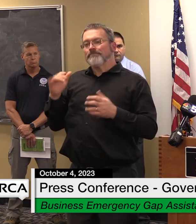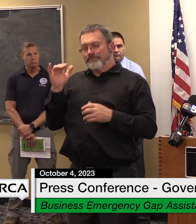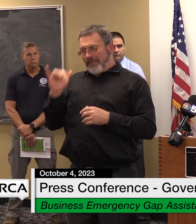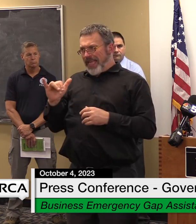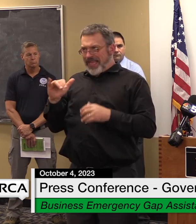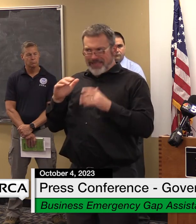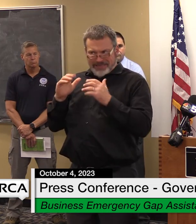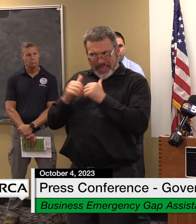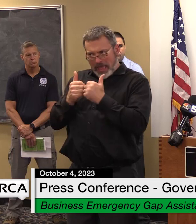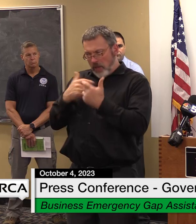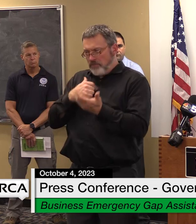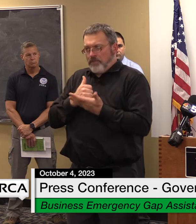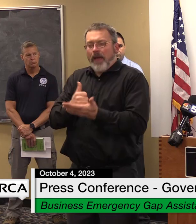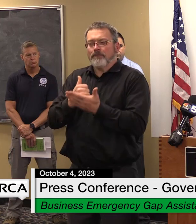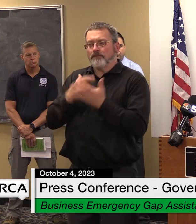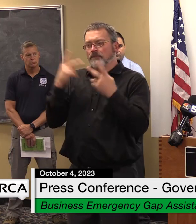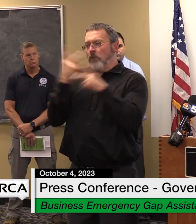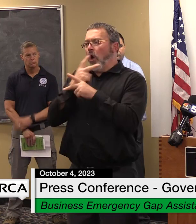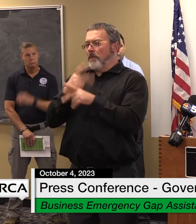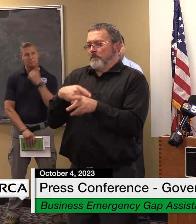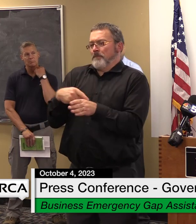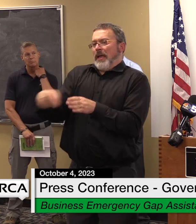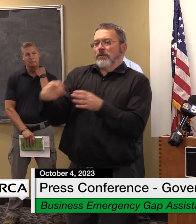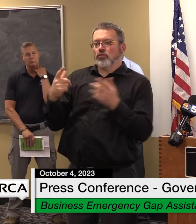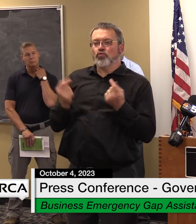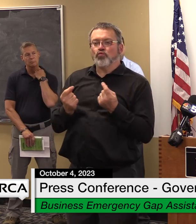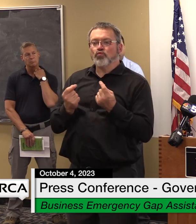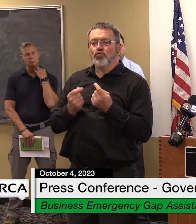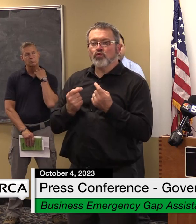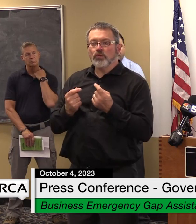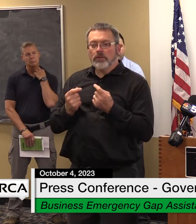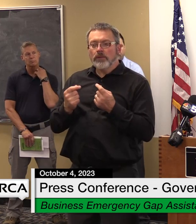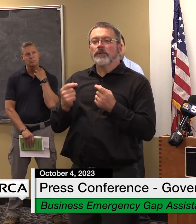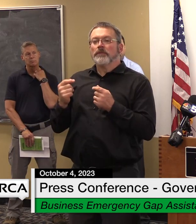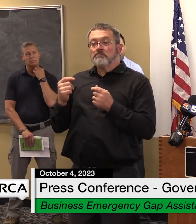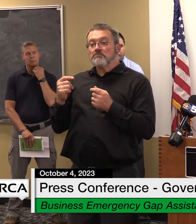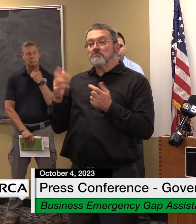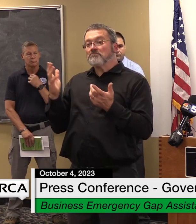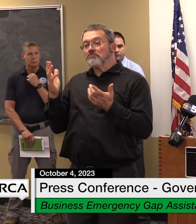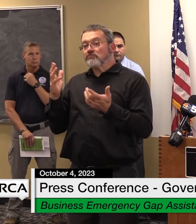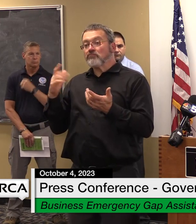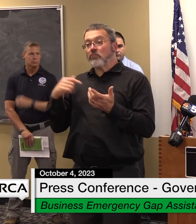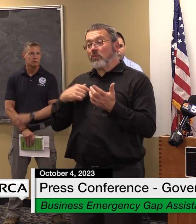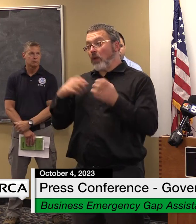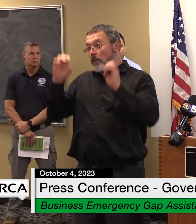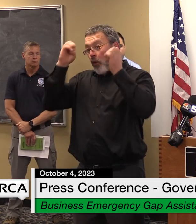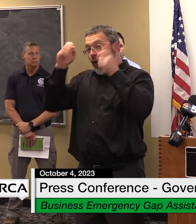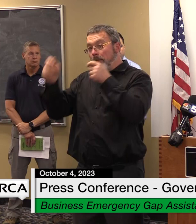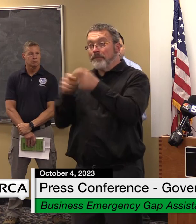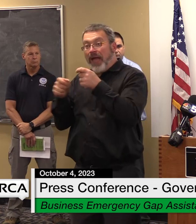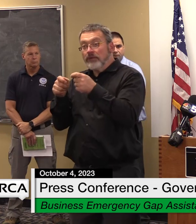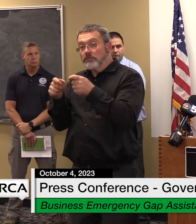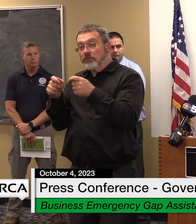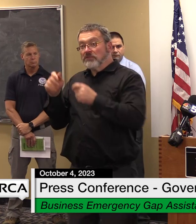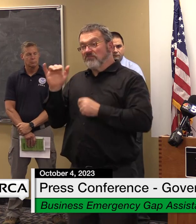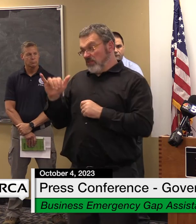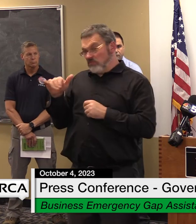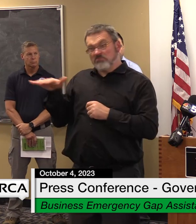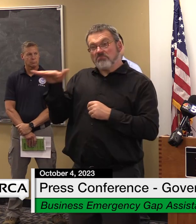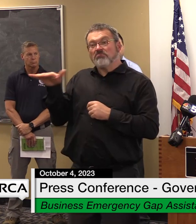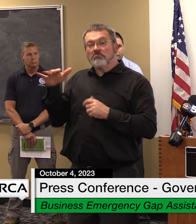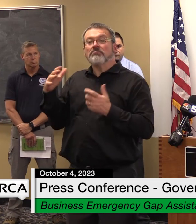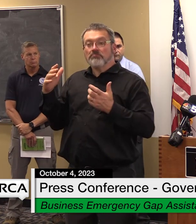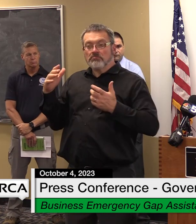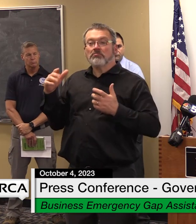For that, we turned to several emergency medical services across the state, especially those who helped us during the pandemic, and we knew had some